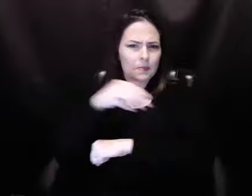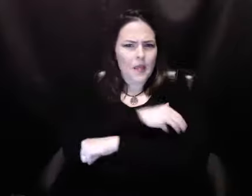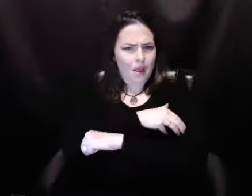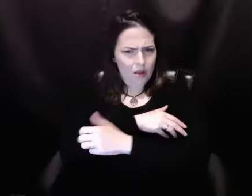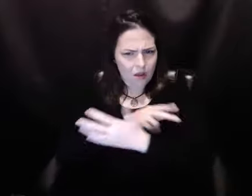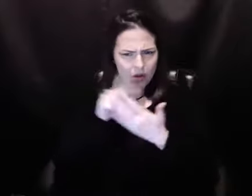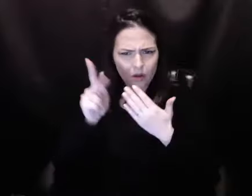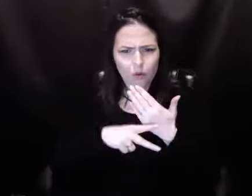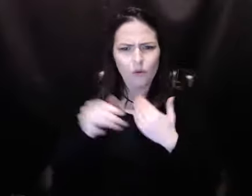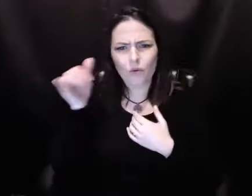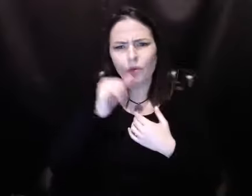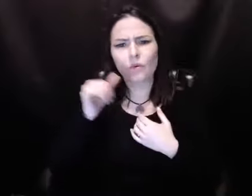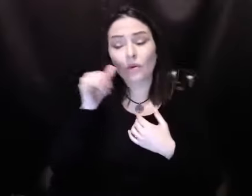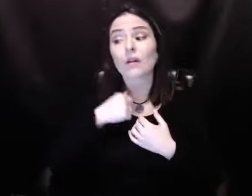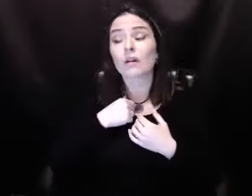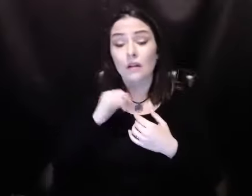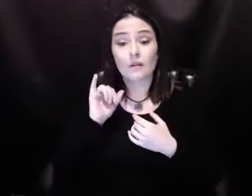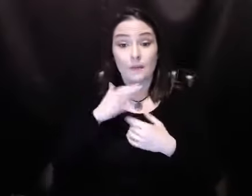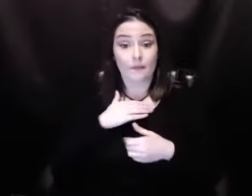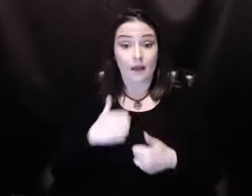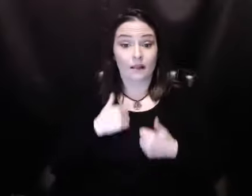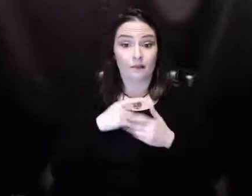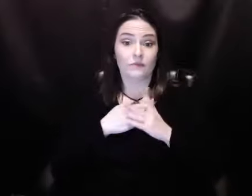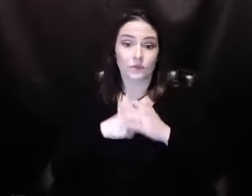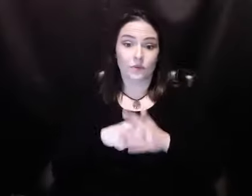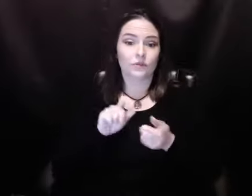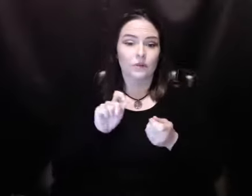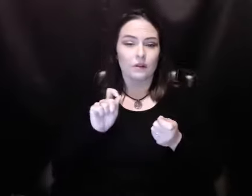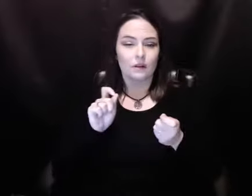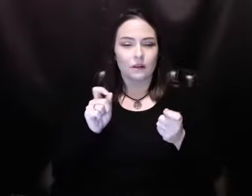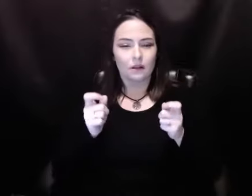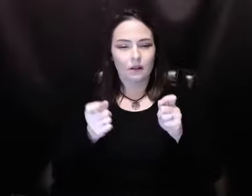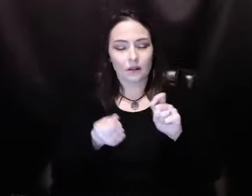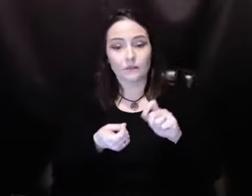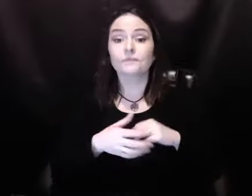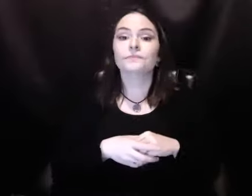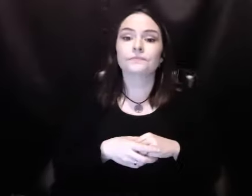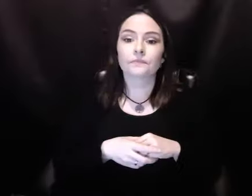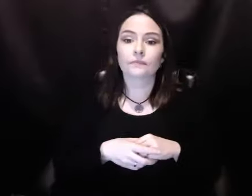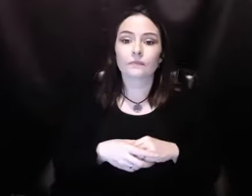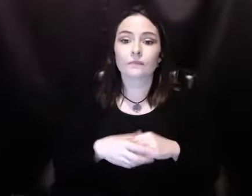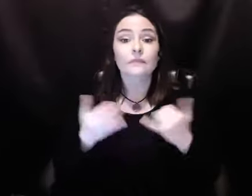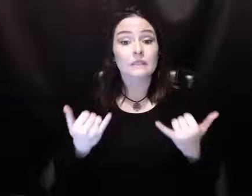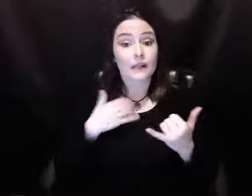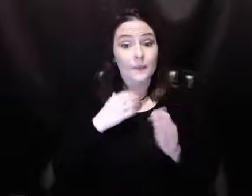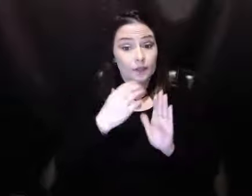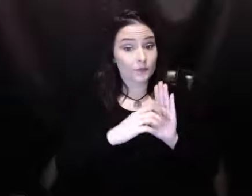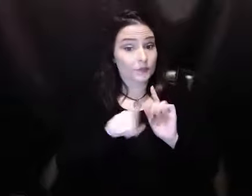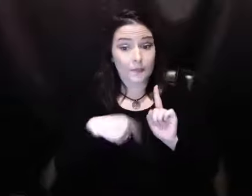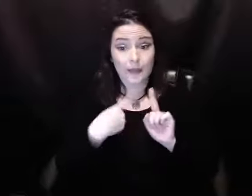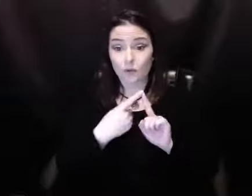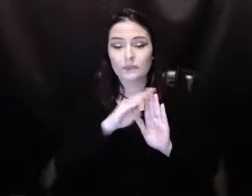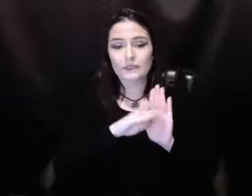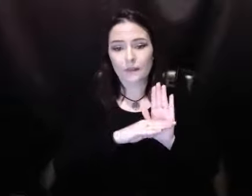I came into Al-Anon broken, on my hands and knees, desperate for help. At first,